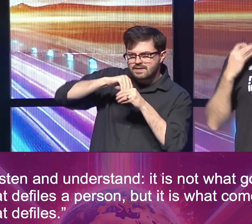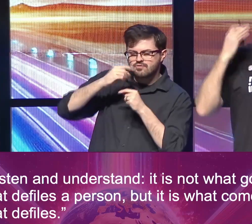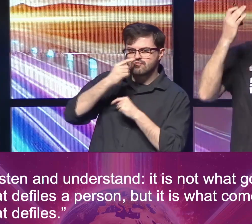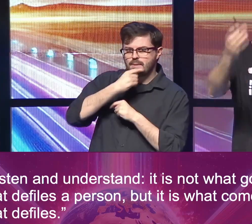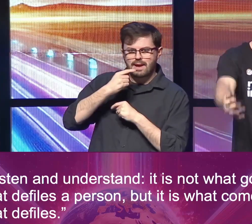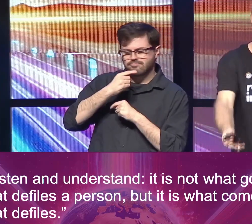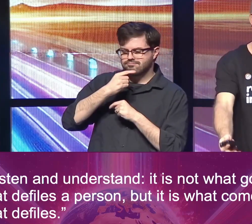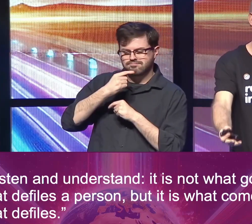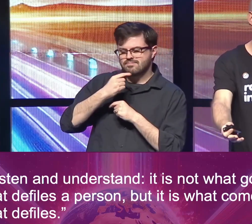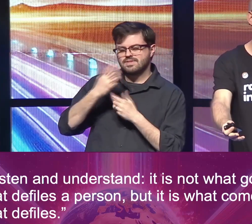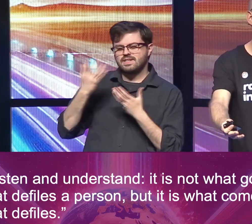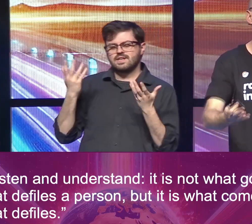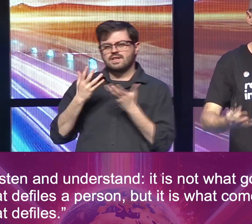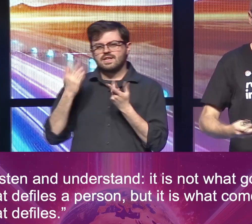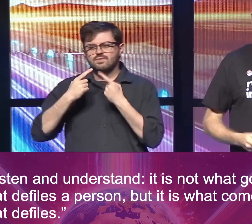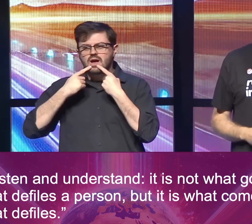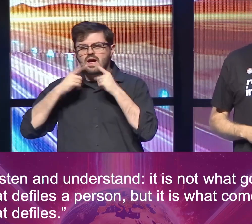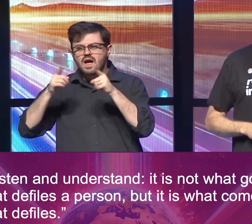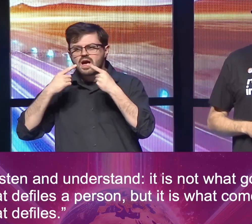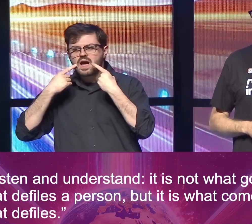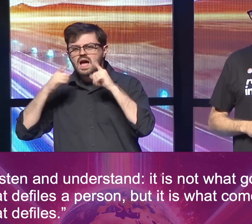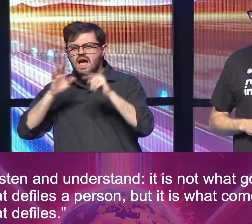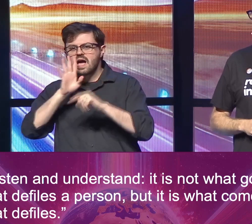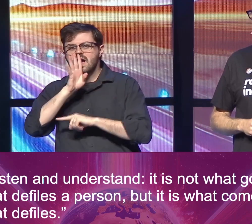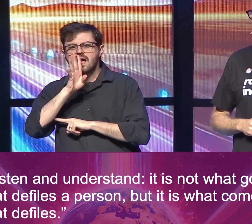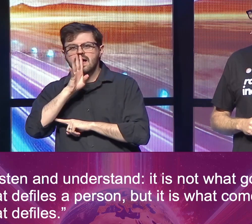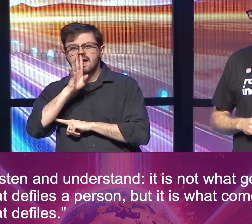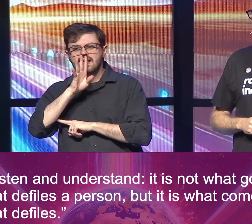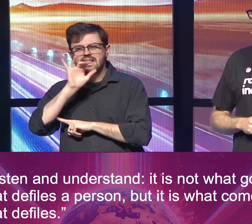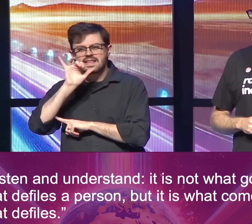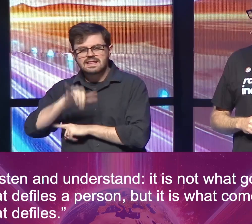comes out of the mouth that defiles them.